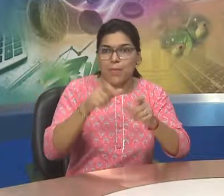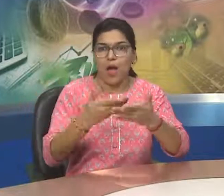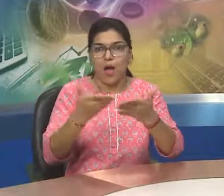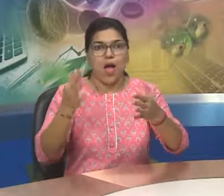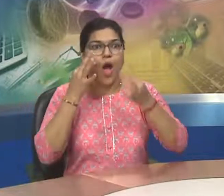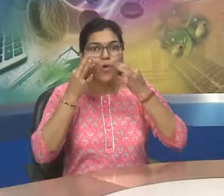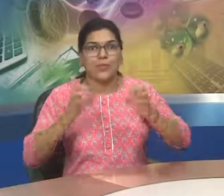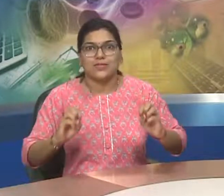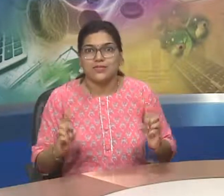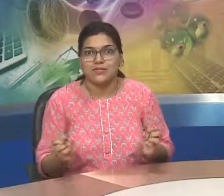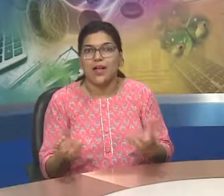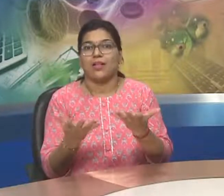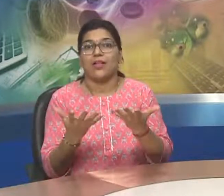carbon dioxide